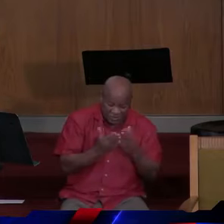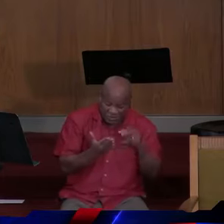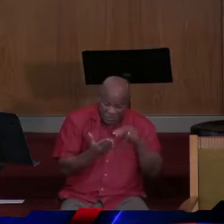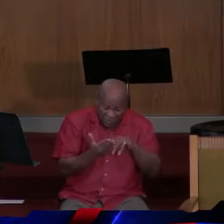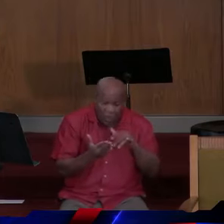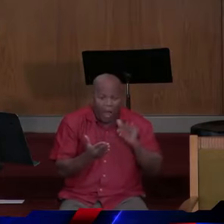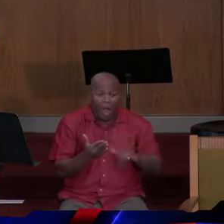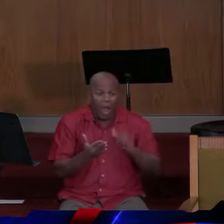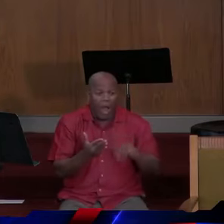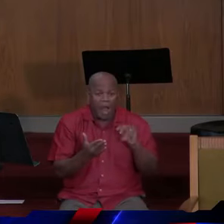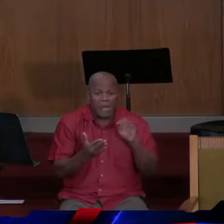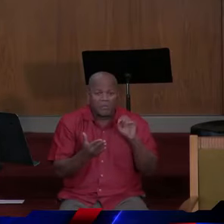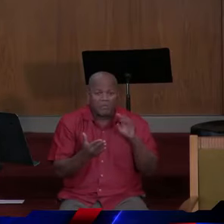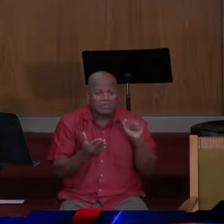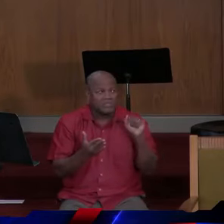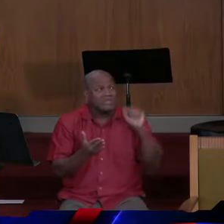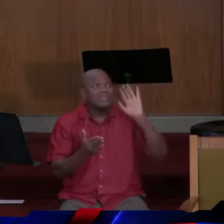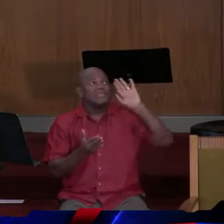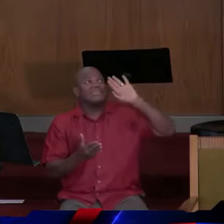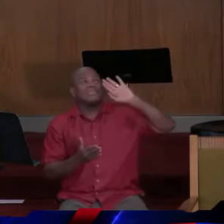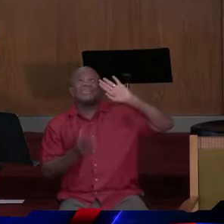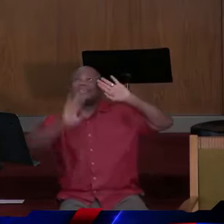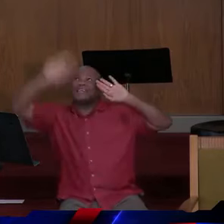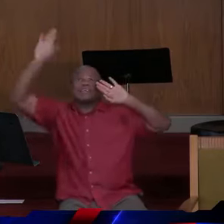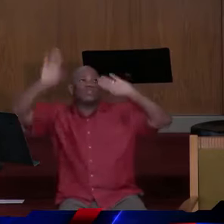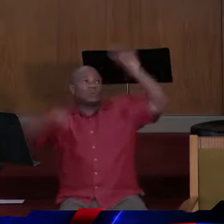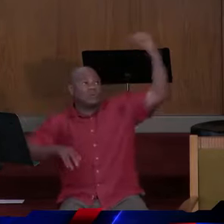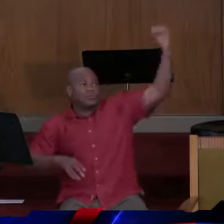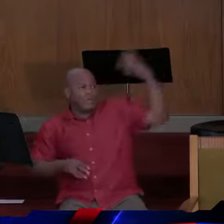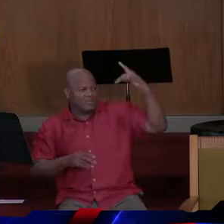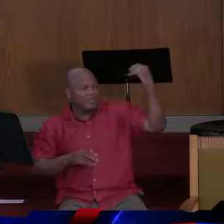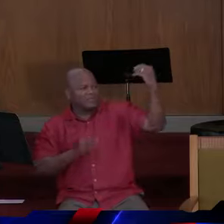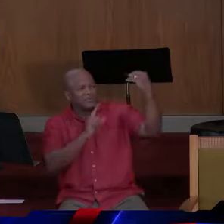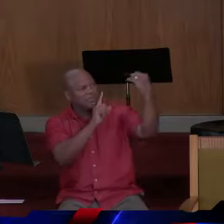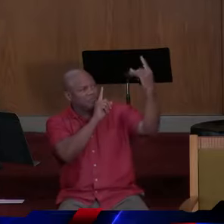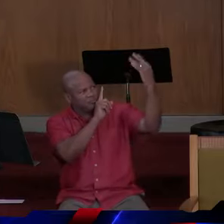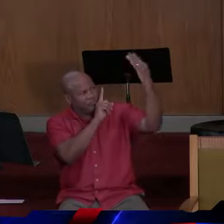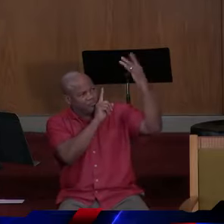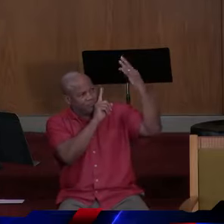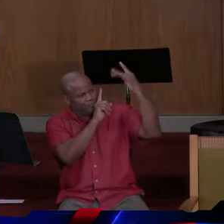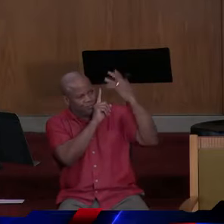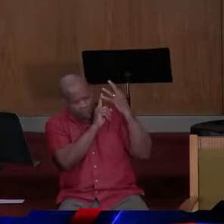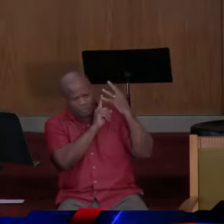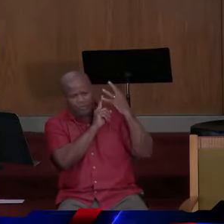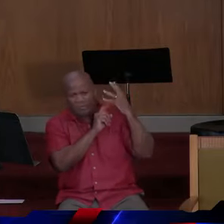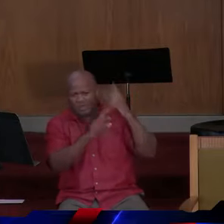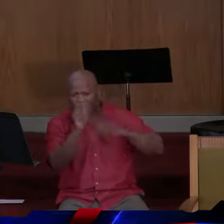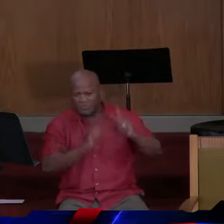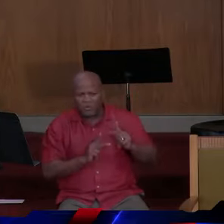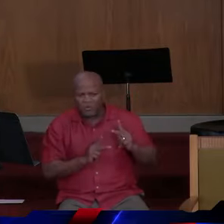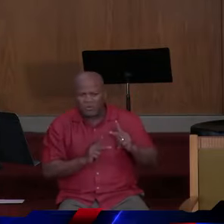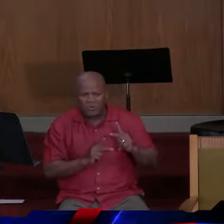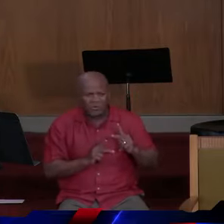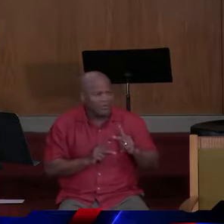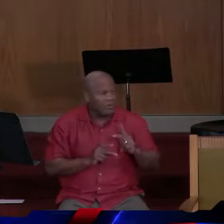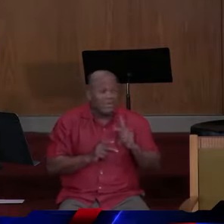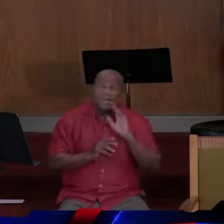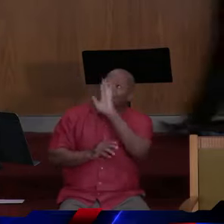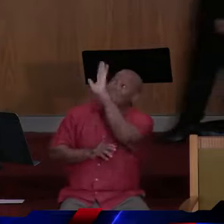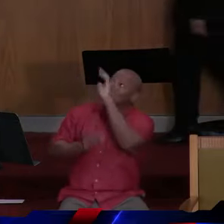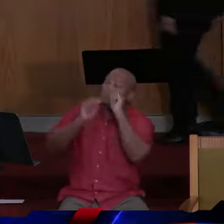grace shines on thee. Now it's called grace. Why? Because the blessing of God can't be earned